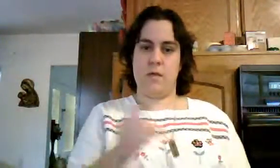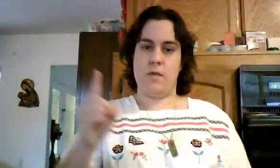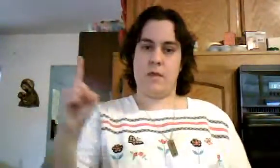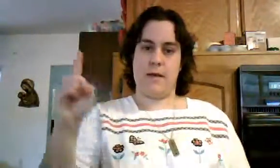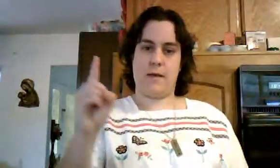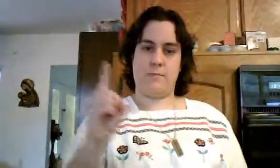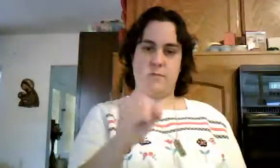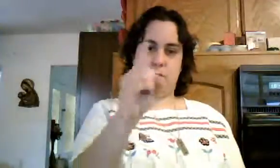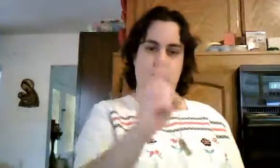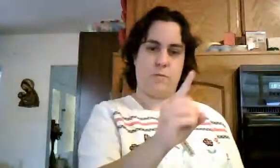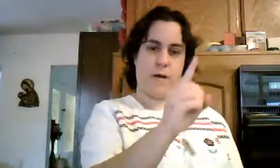And to saunter by.